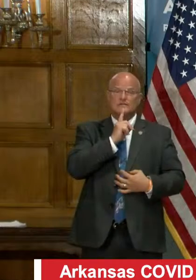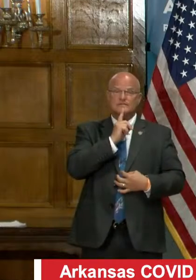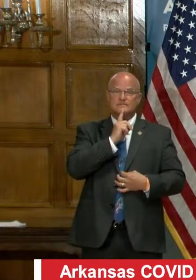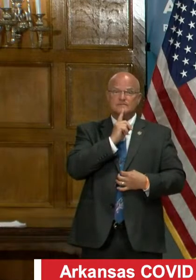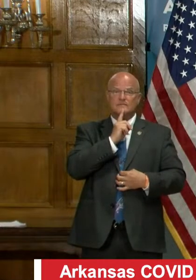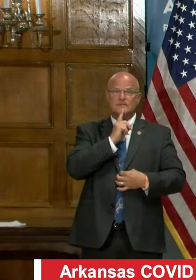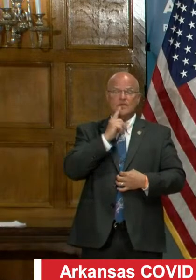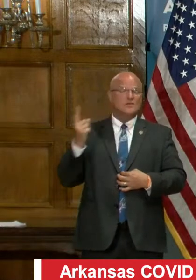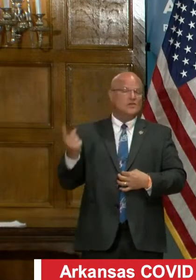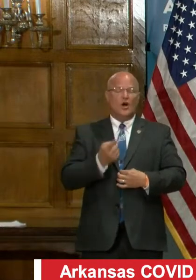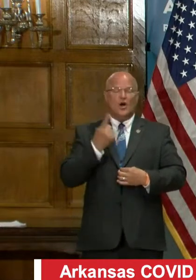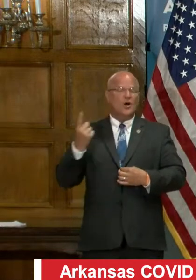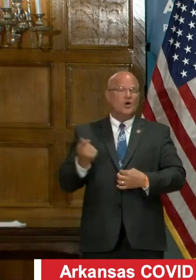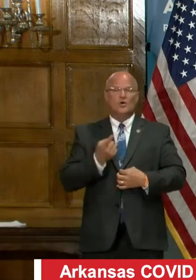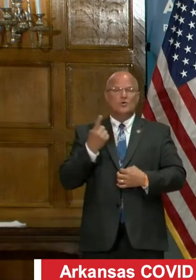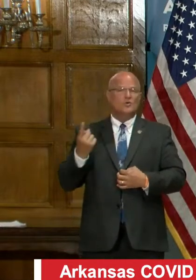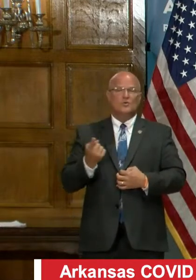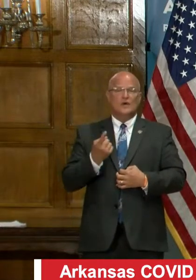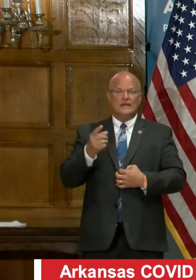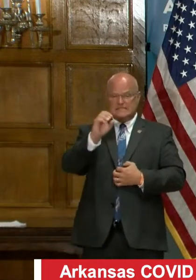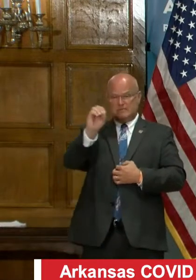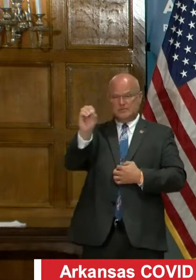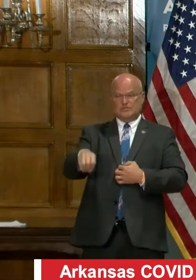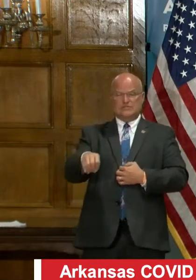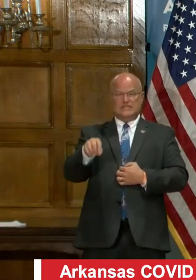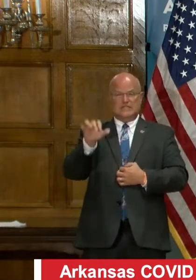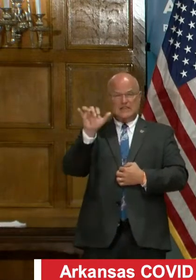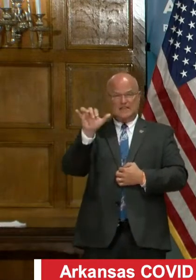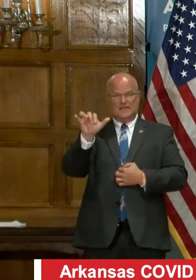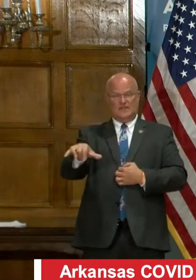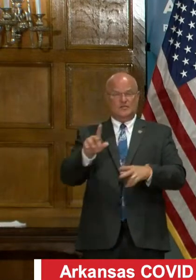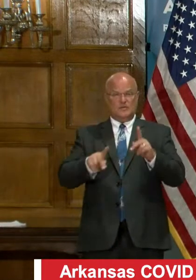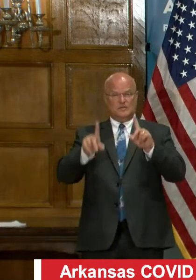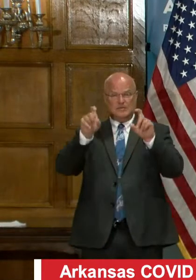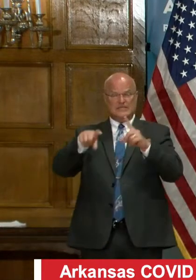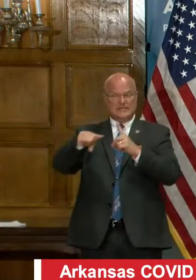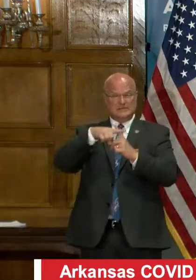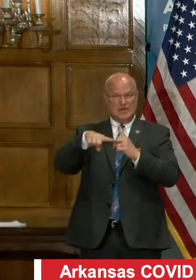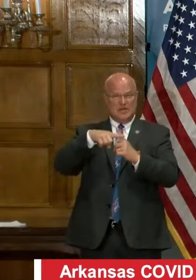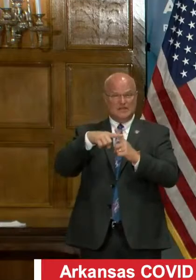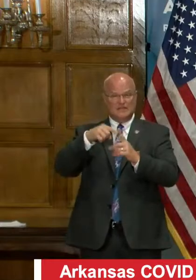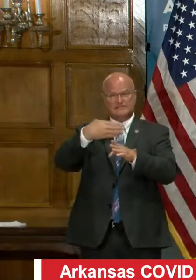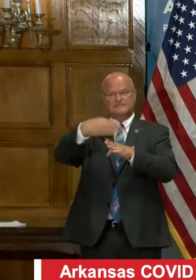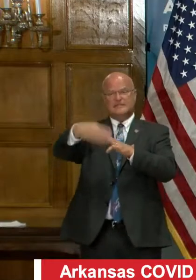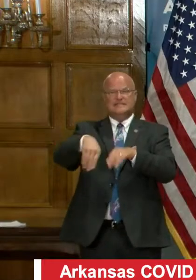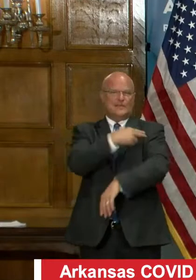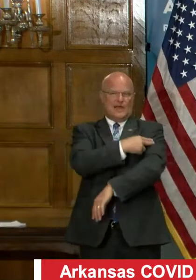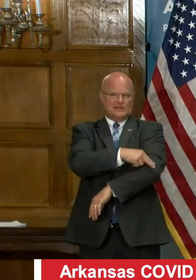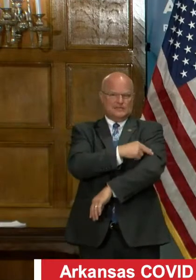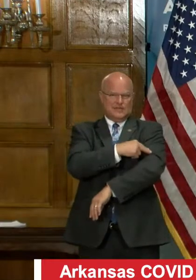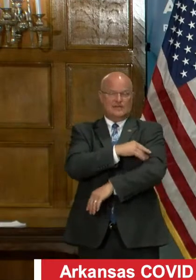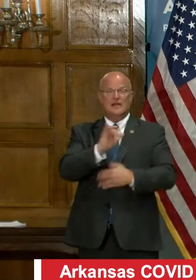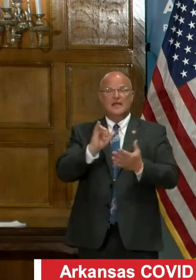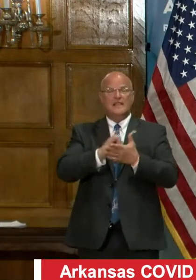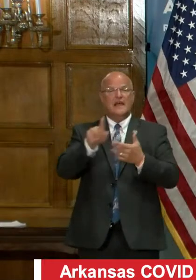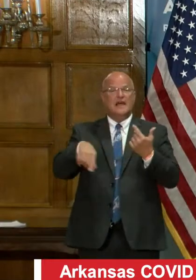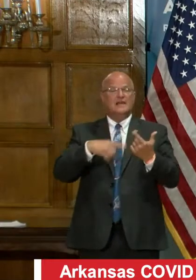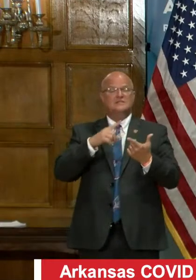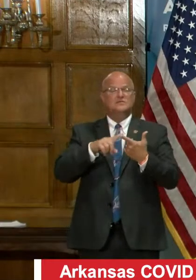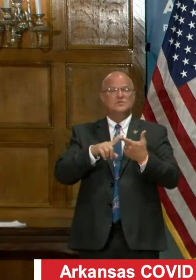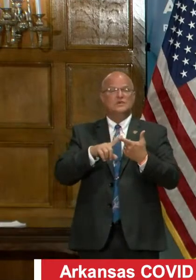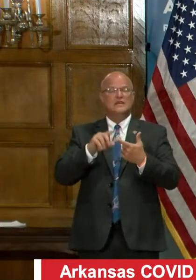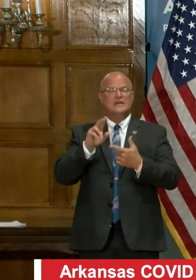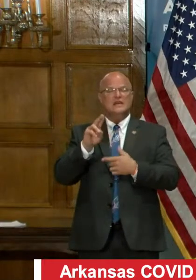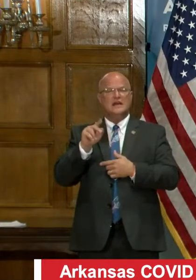I mean, there's always going to be a percent of those that test positive that winds up at the hospital. That's when, you know,